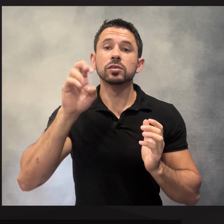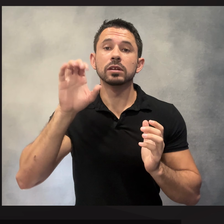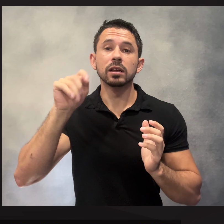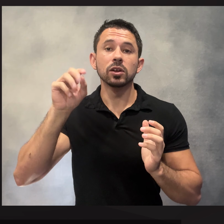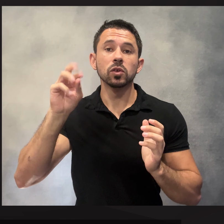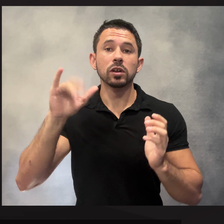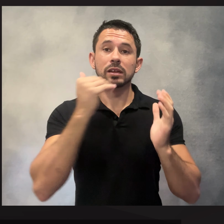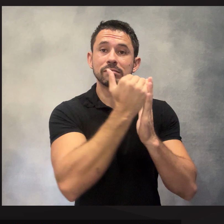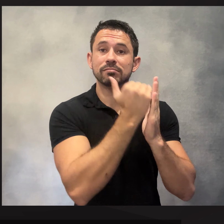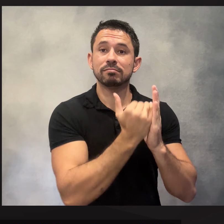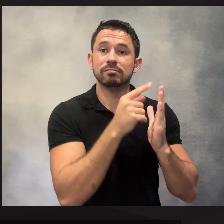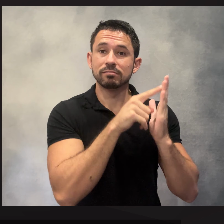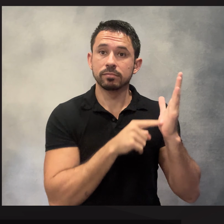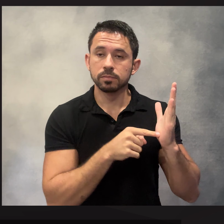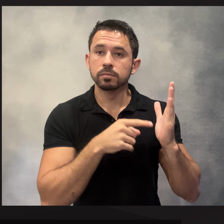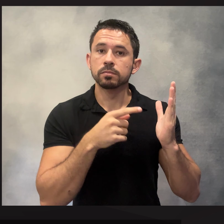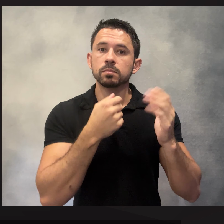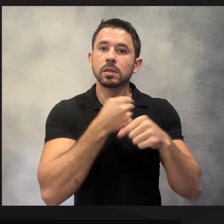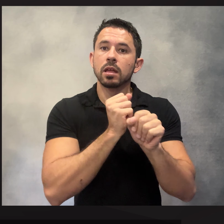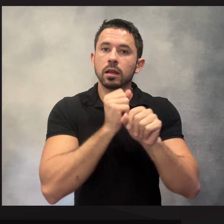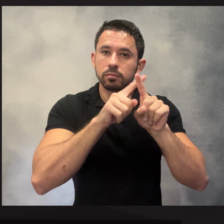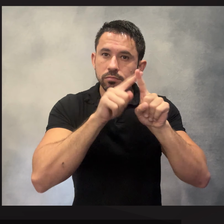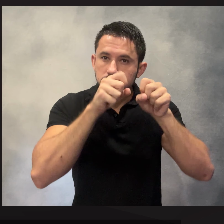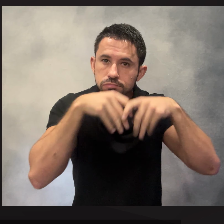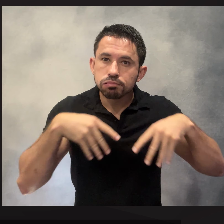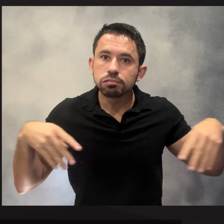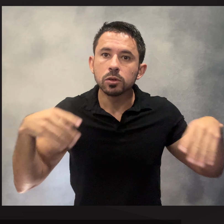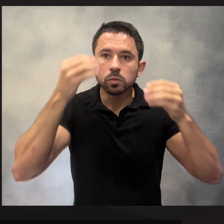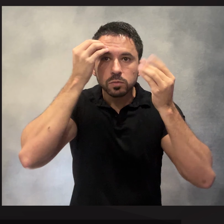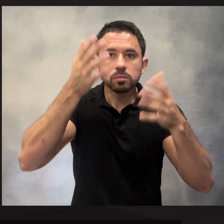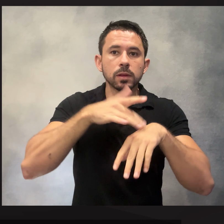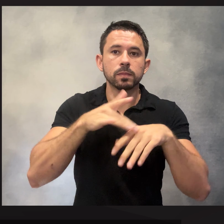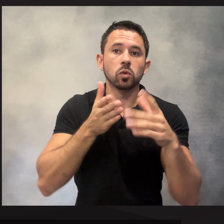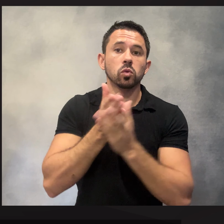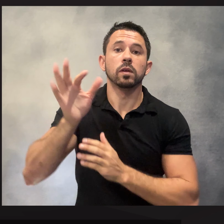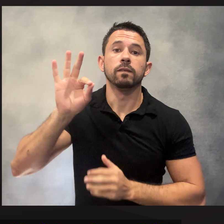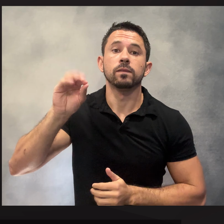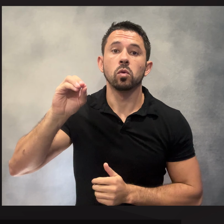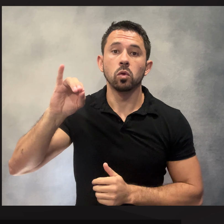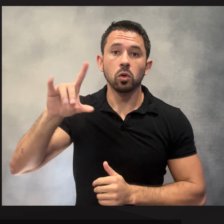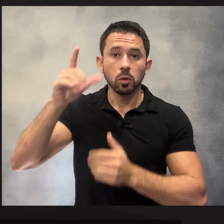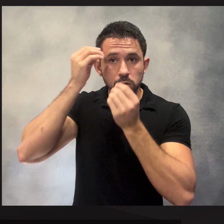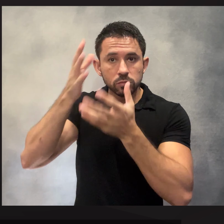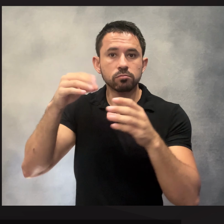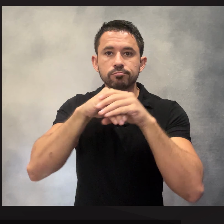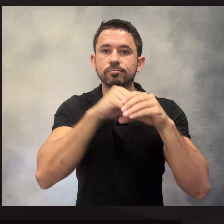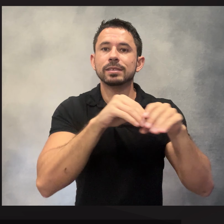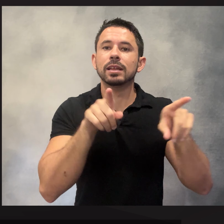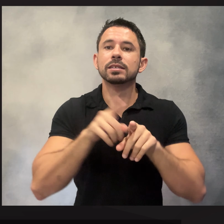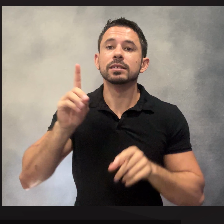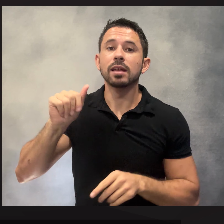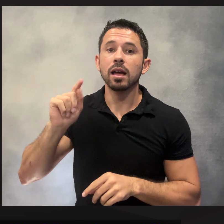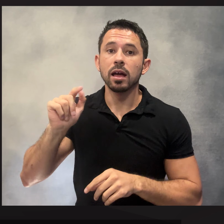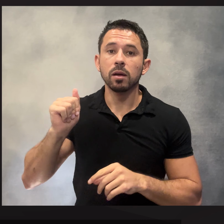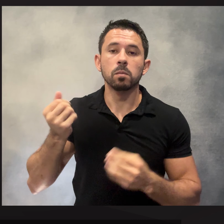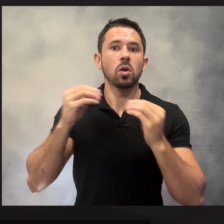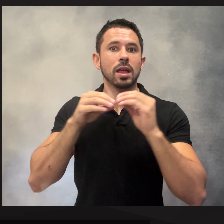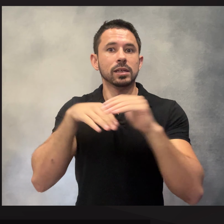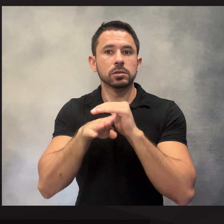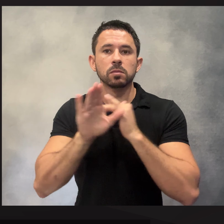This directory made a subset of the information available through FOIL, information stored as data. It became